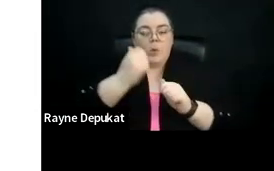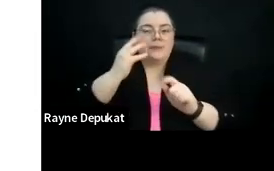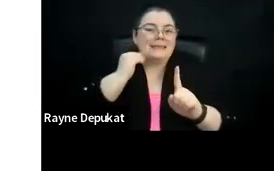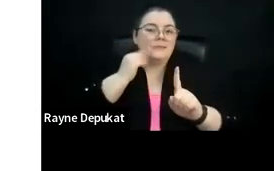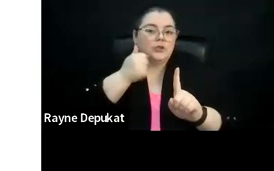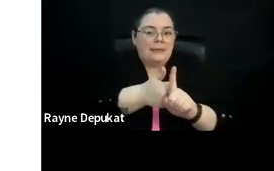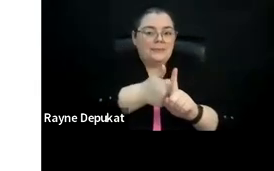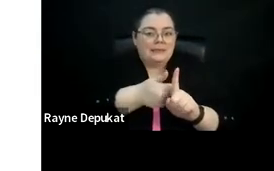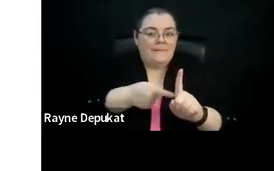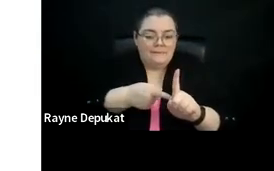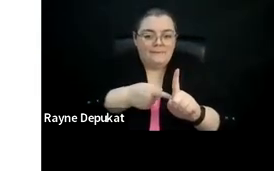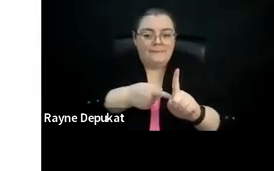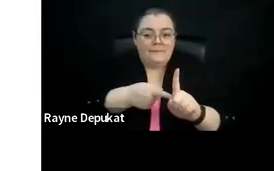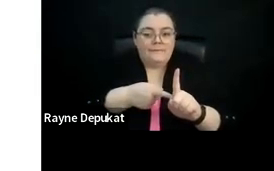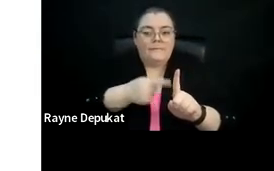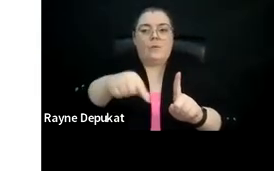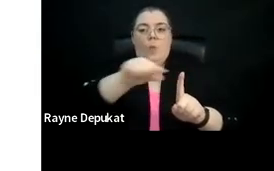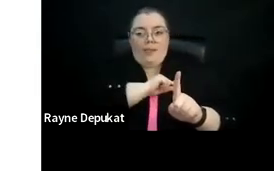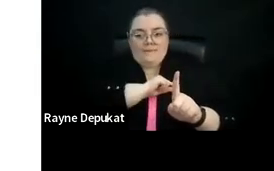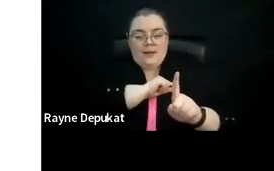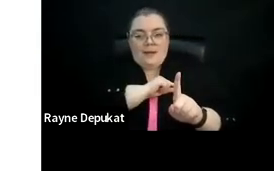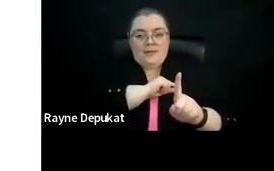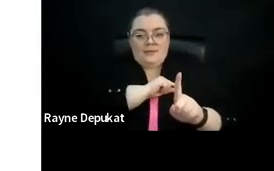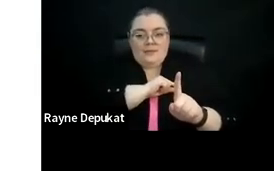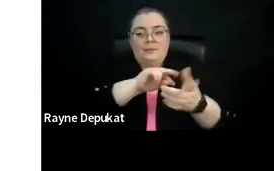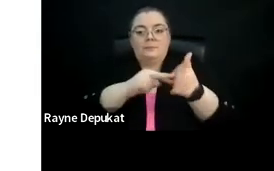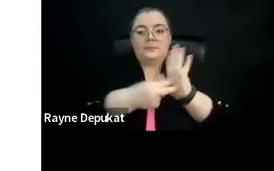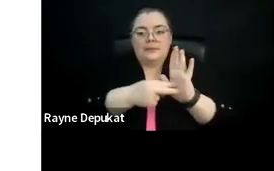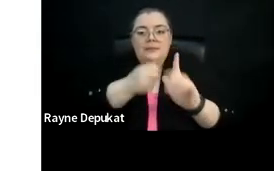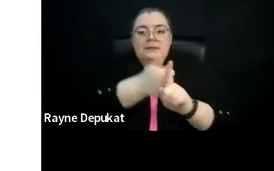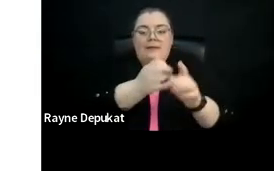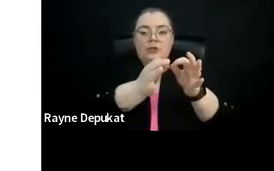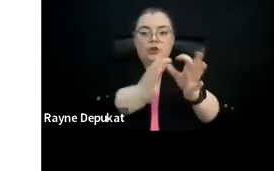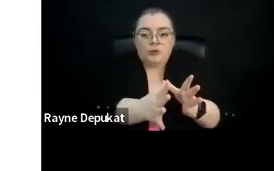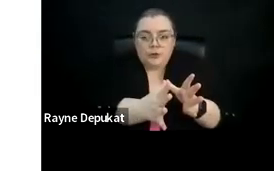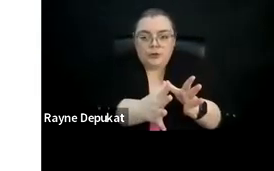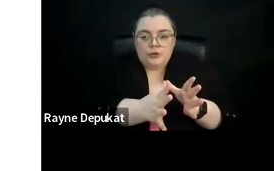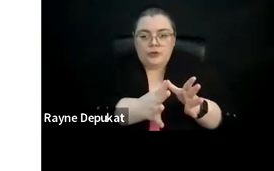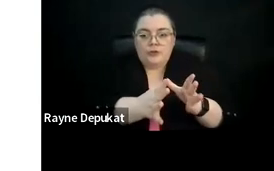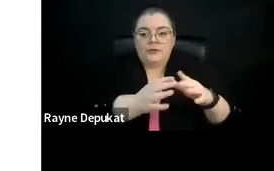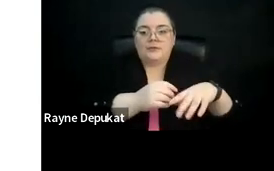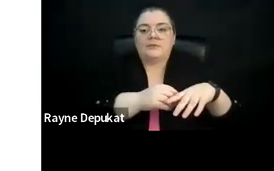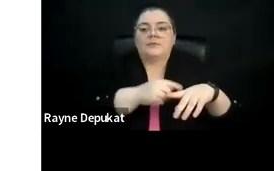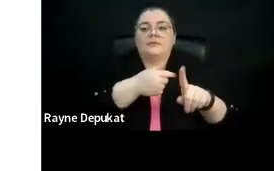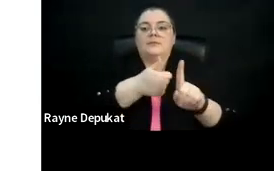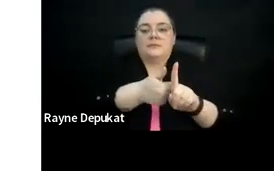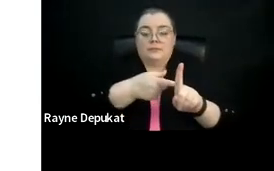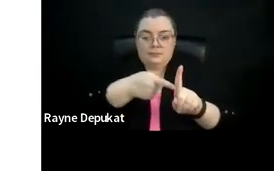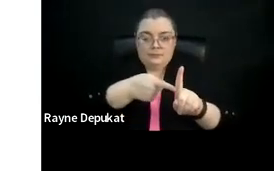we ideally would want that person to have the most experience, to be qualified, meaning that they would